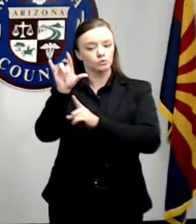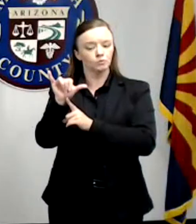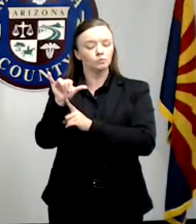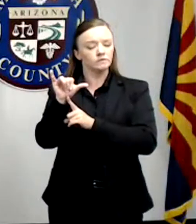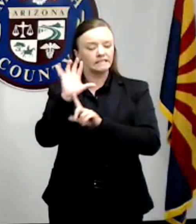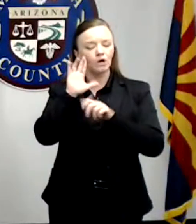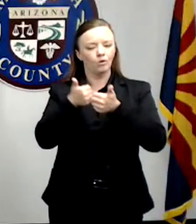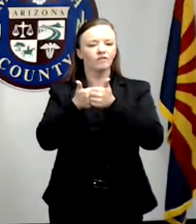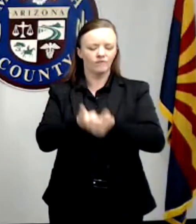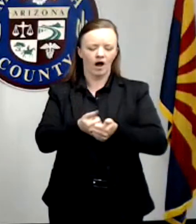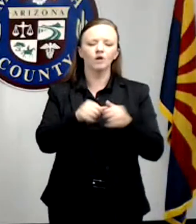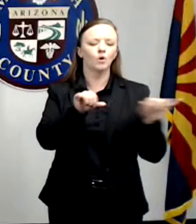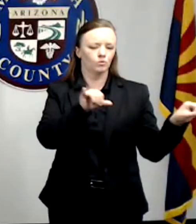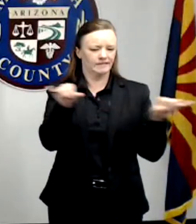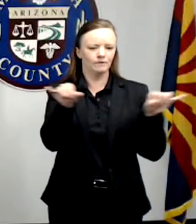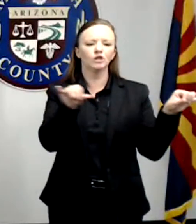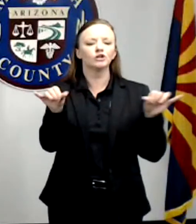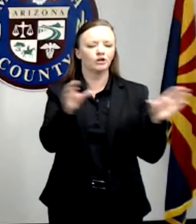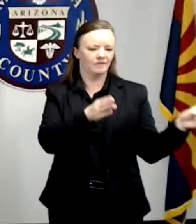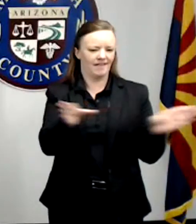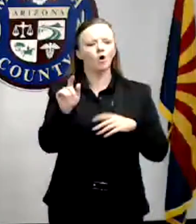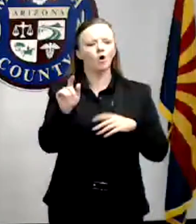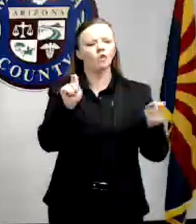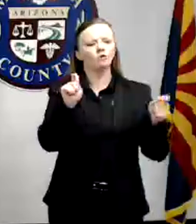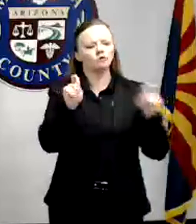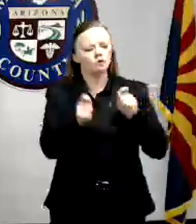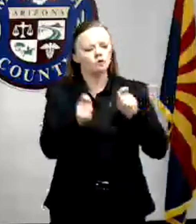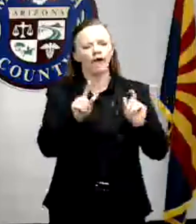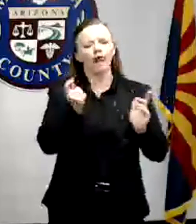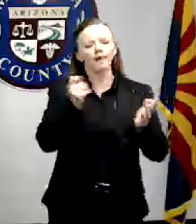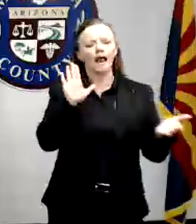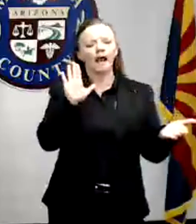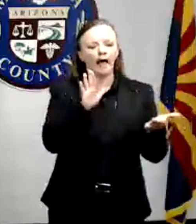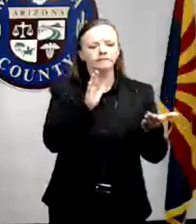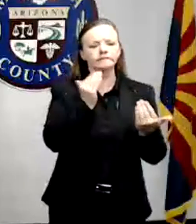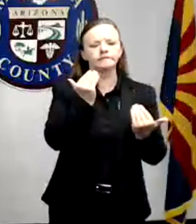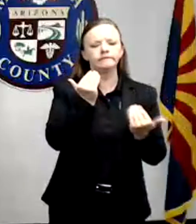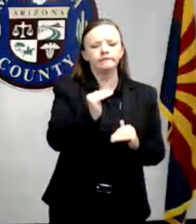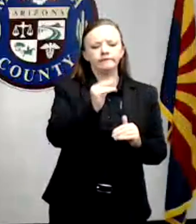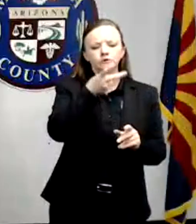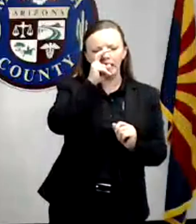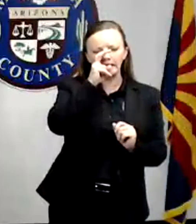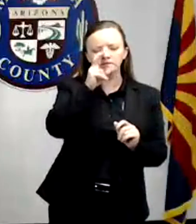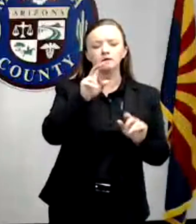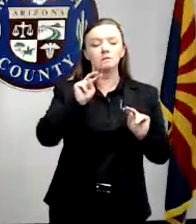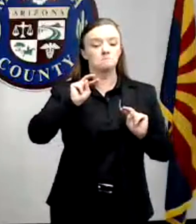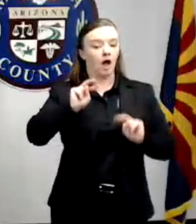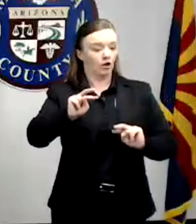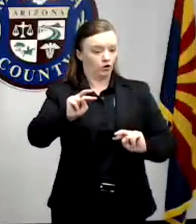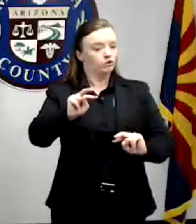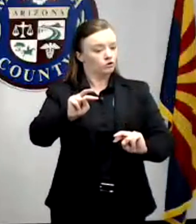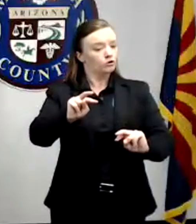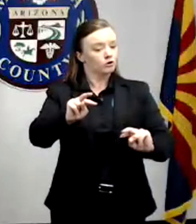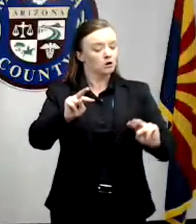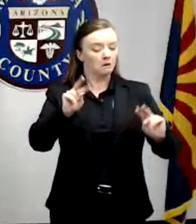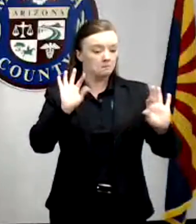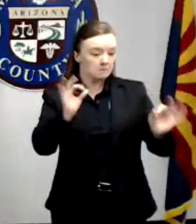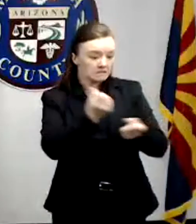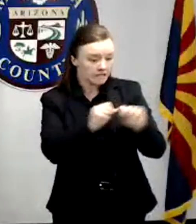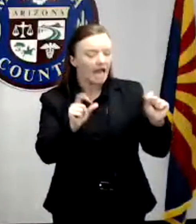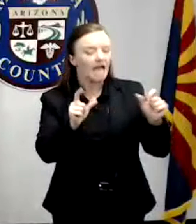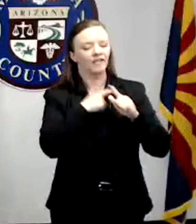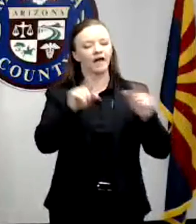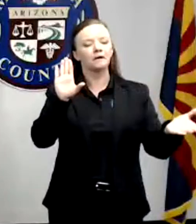to follow a similar plan to that, ensure that everyone's safe, and then slowly pulling back more on